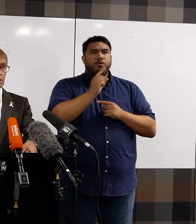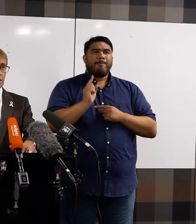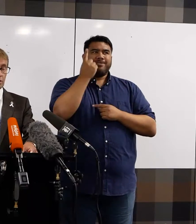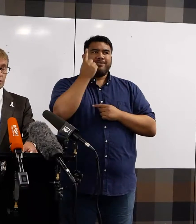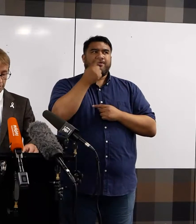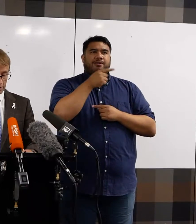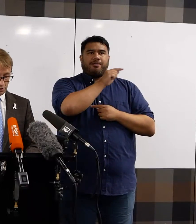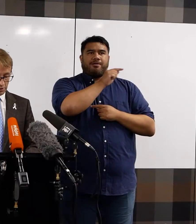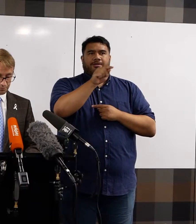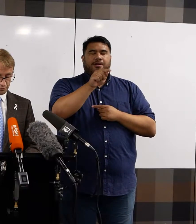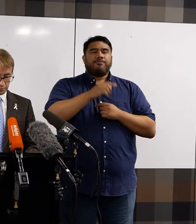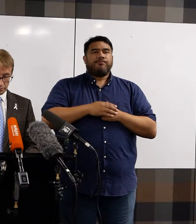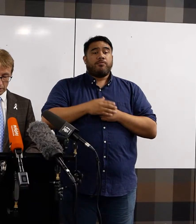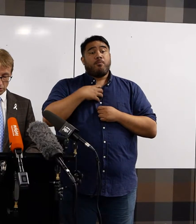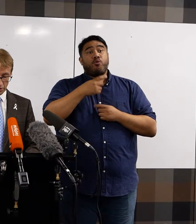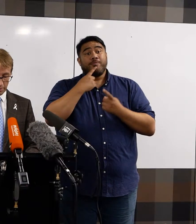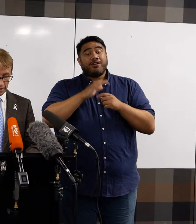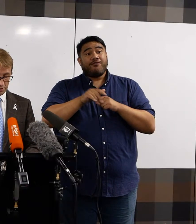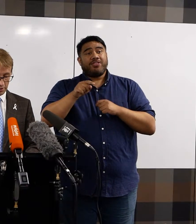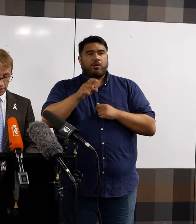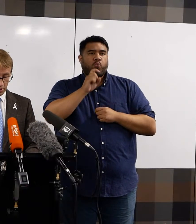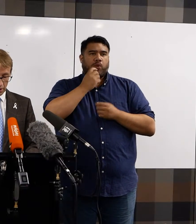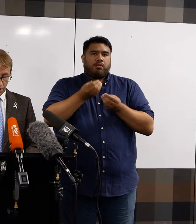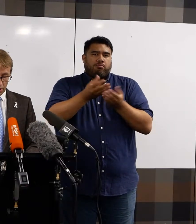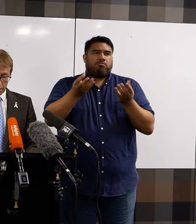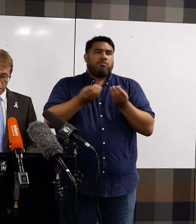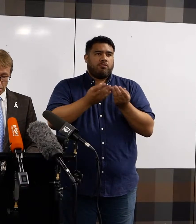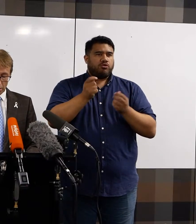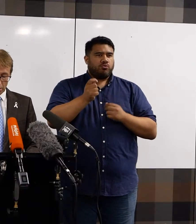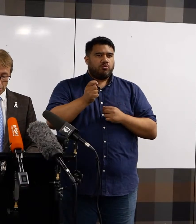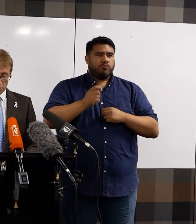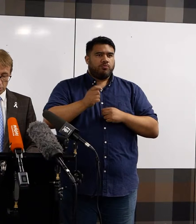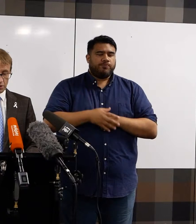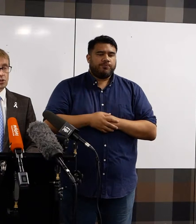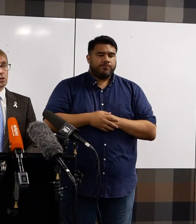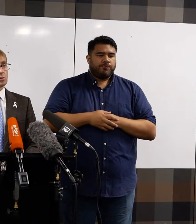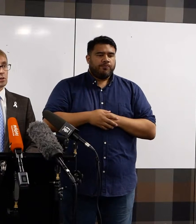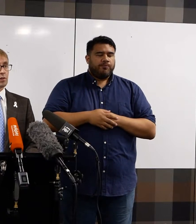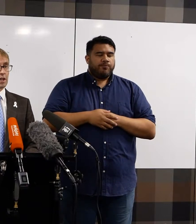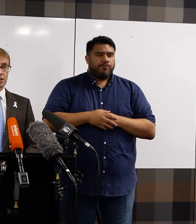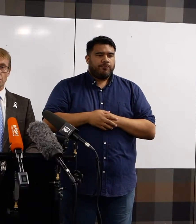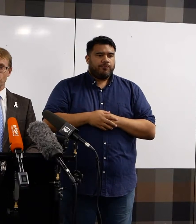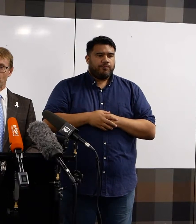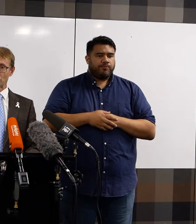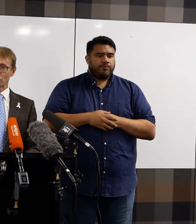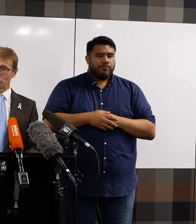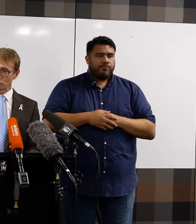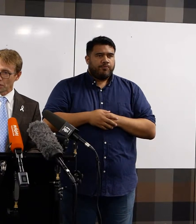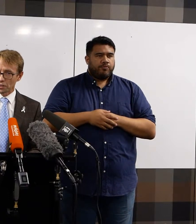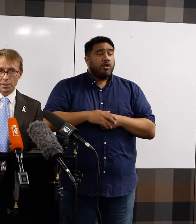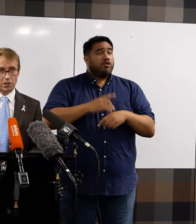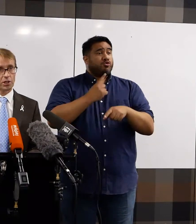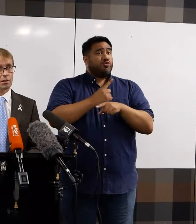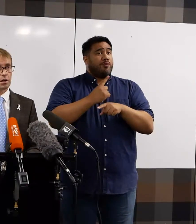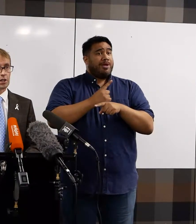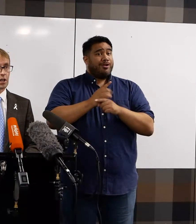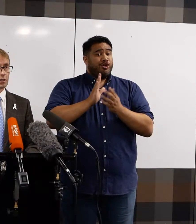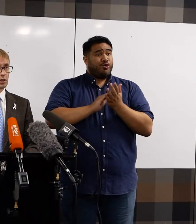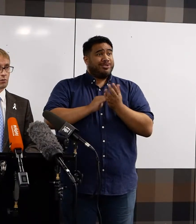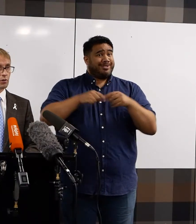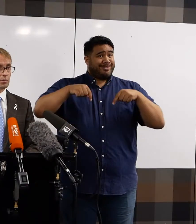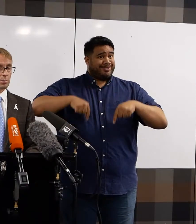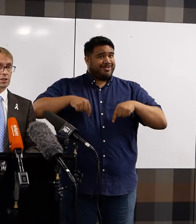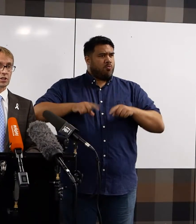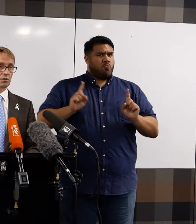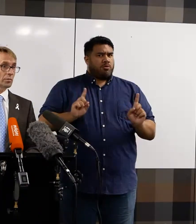information around that to come out. Just in terms of the latest information on the New Zealand picture, I